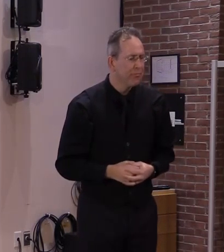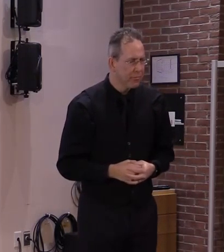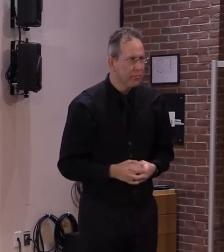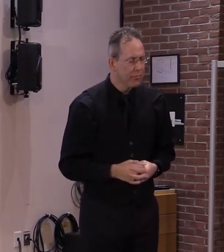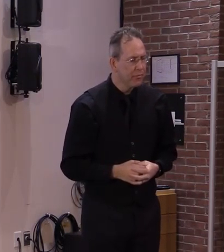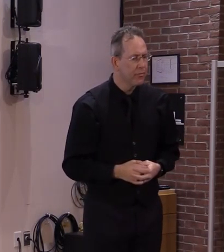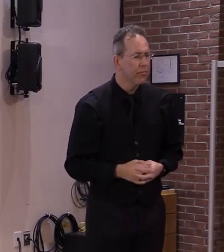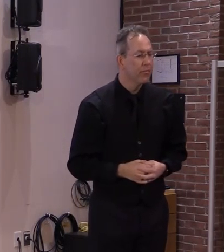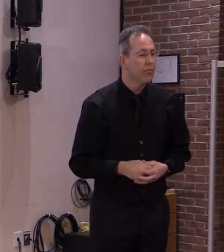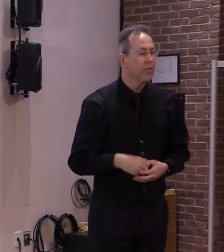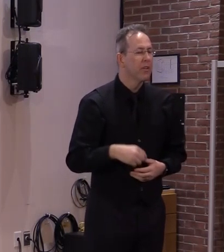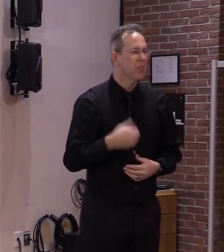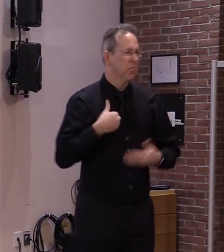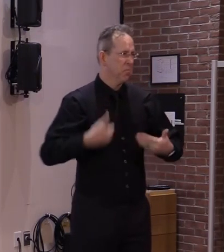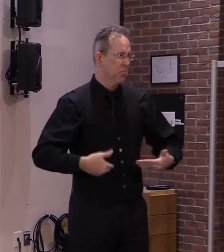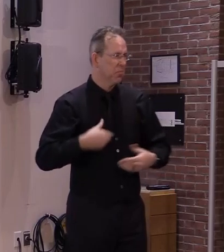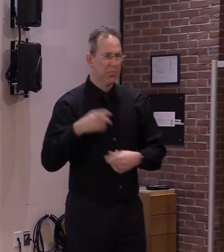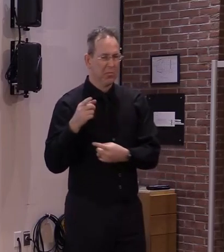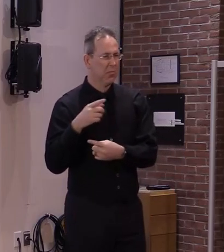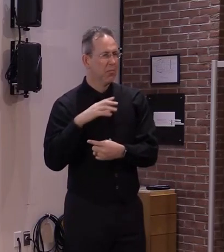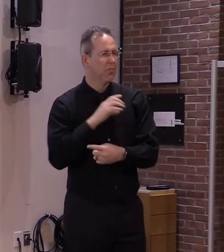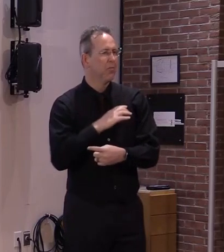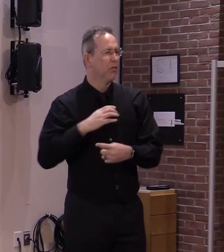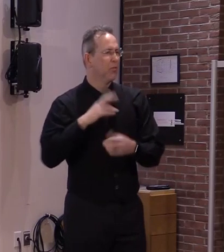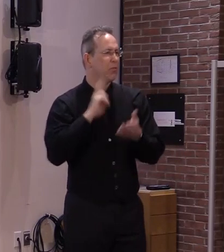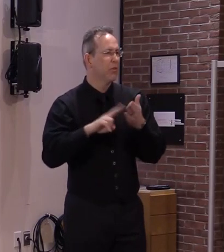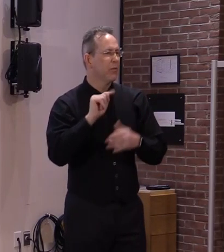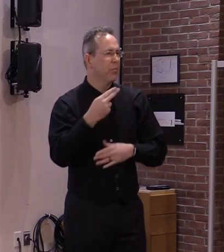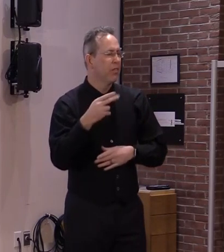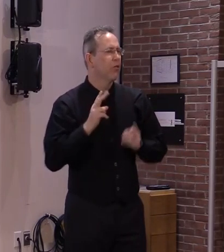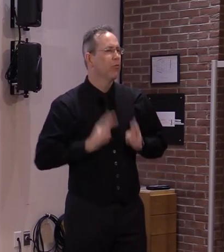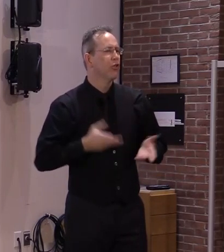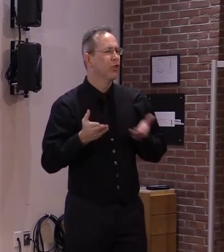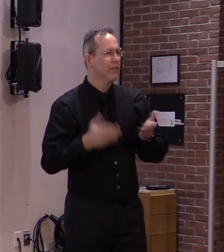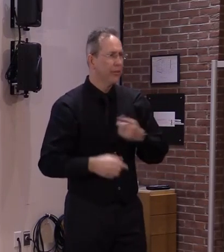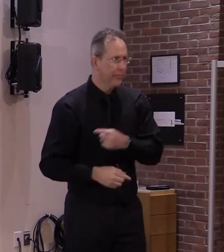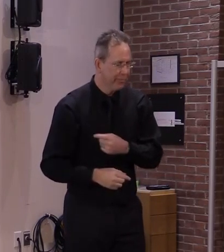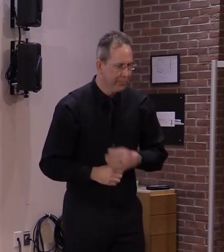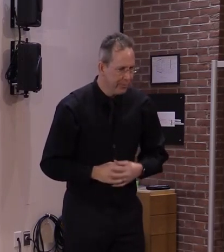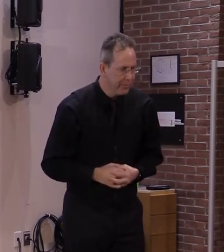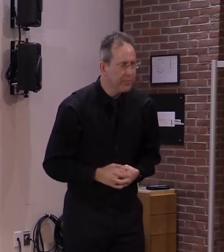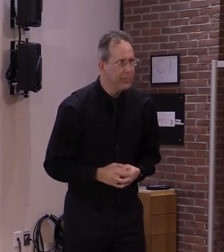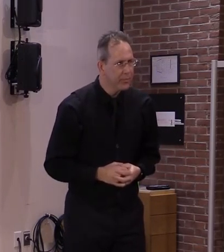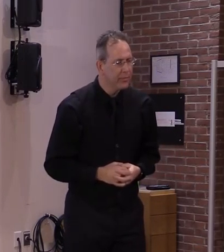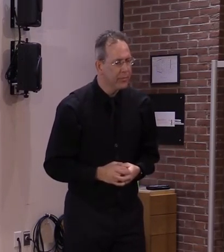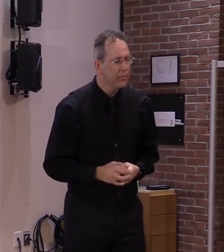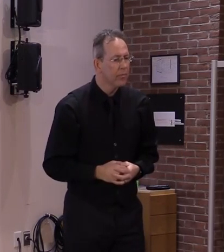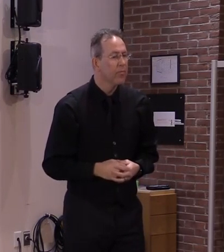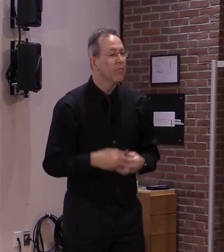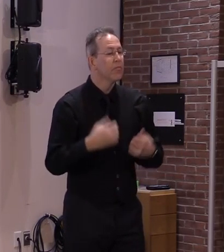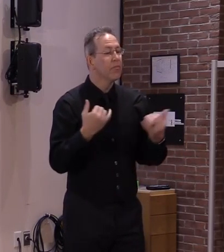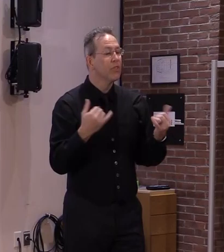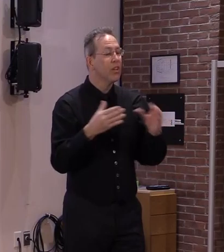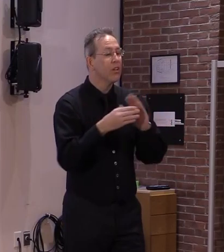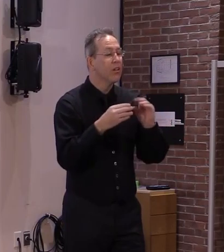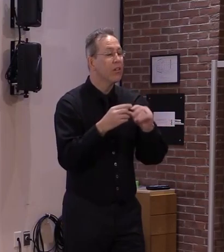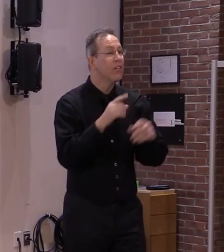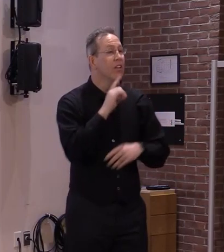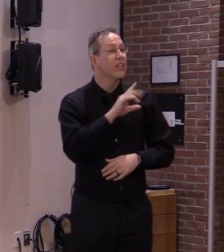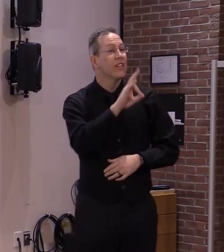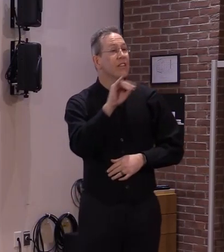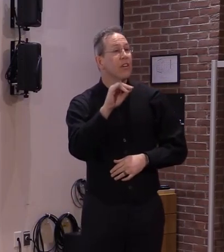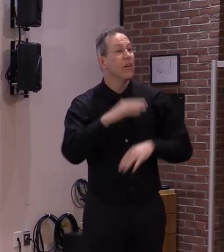and older can receive their first dose of COVID-19 vaccine. Registration opened at 8:15 this